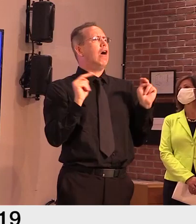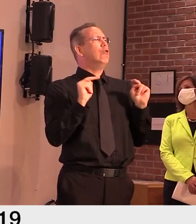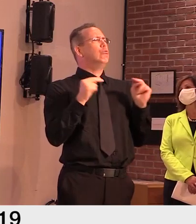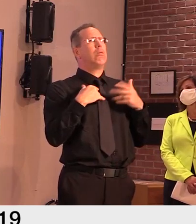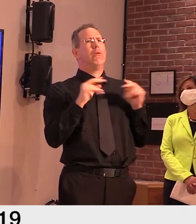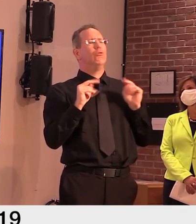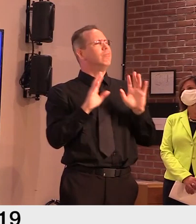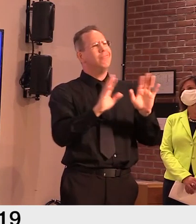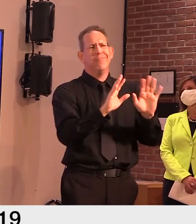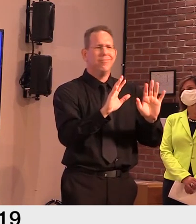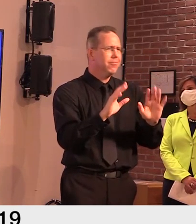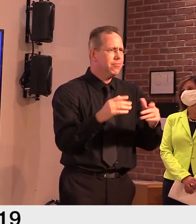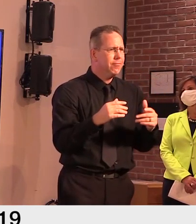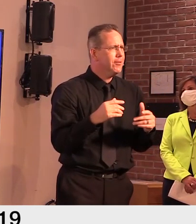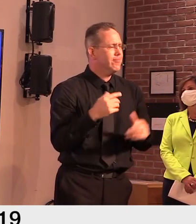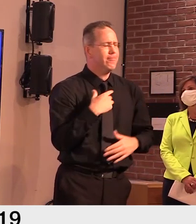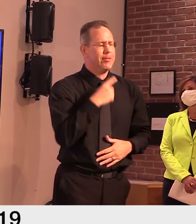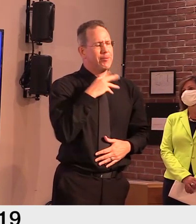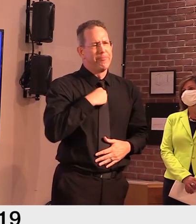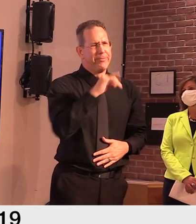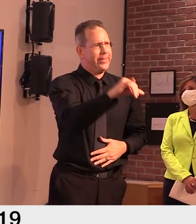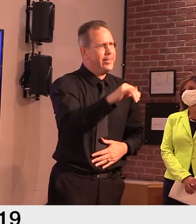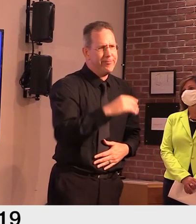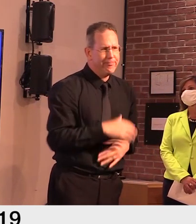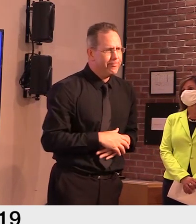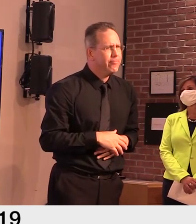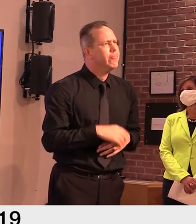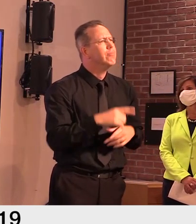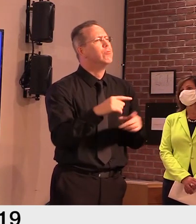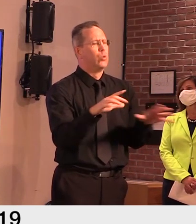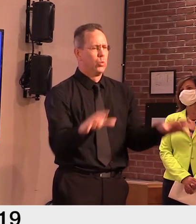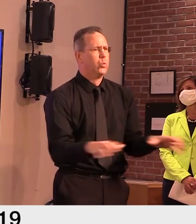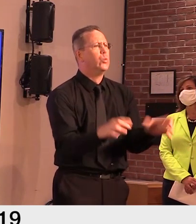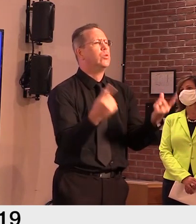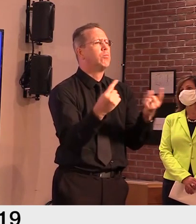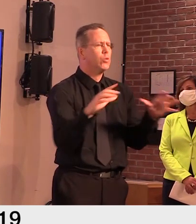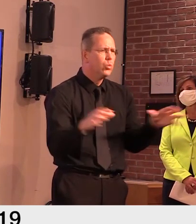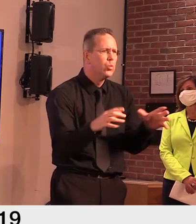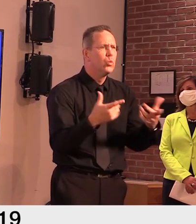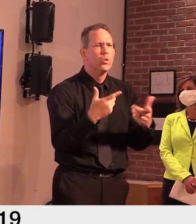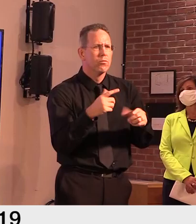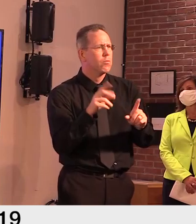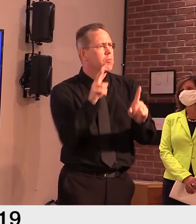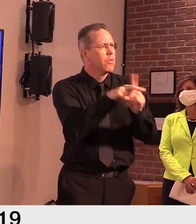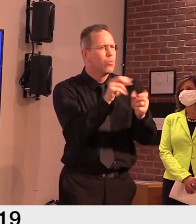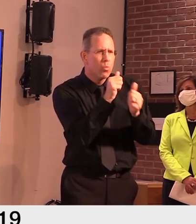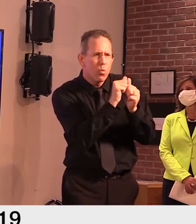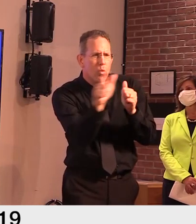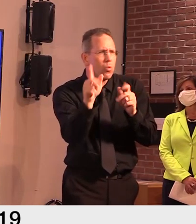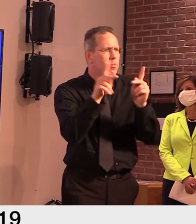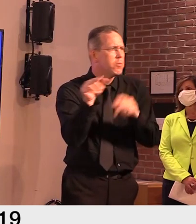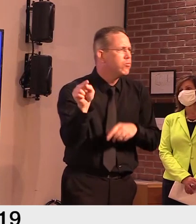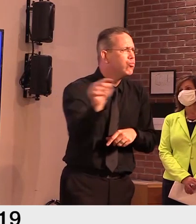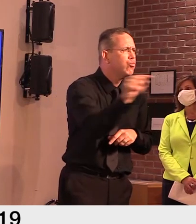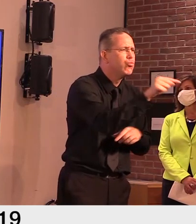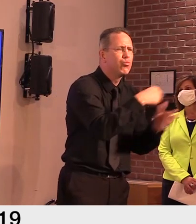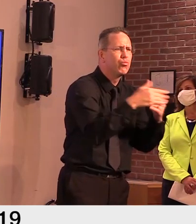must do something. It is no longer enough just to be neutral and say that that's